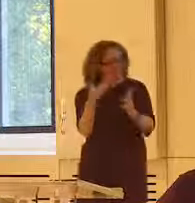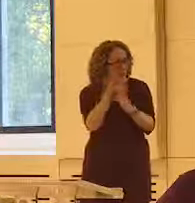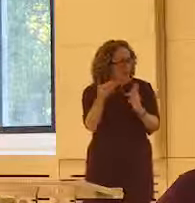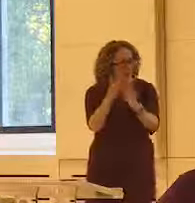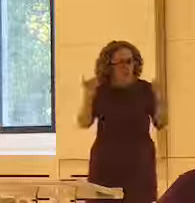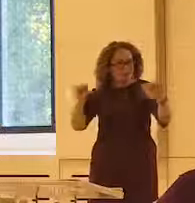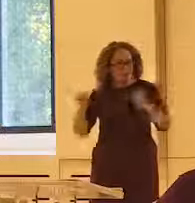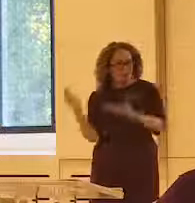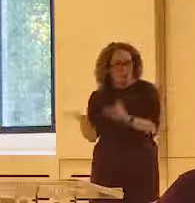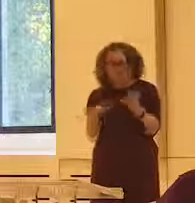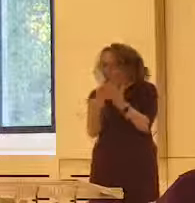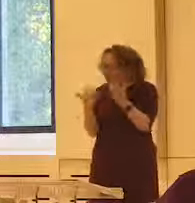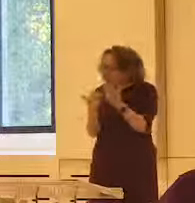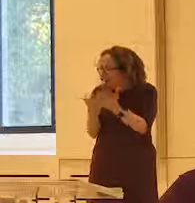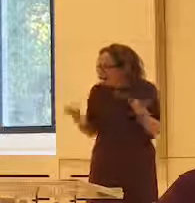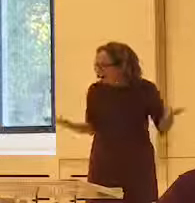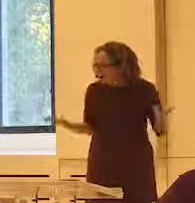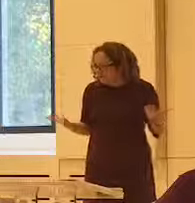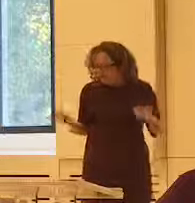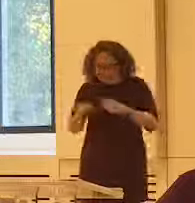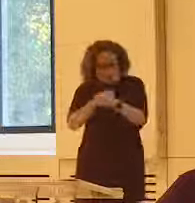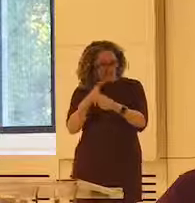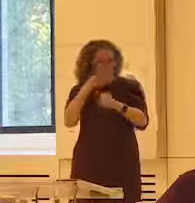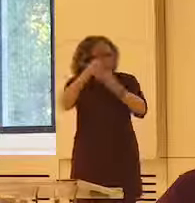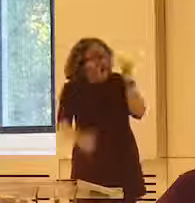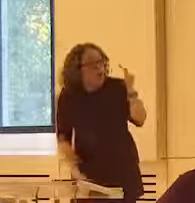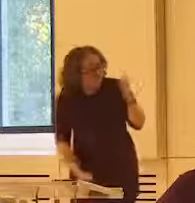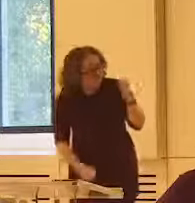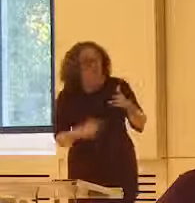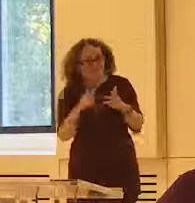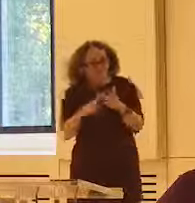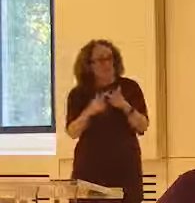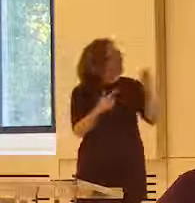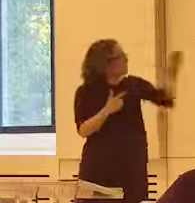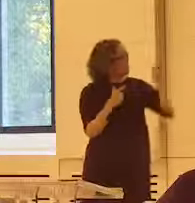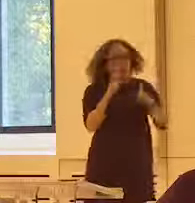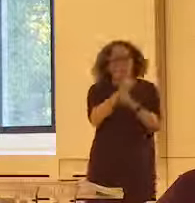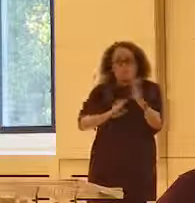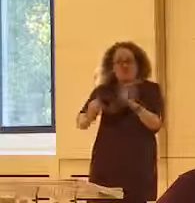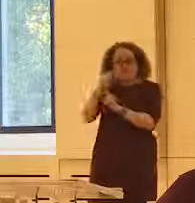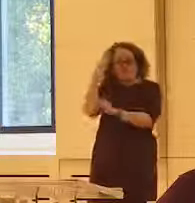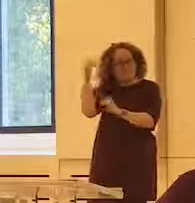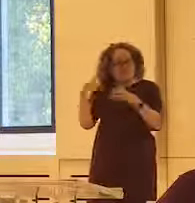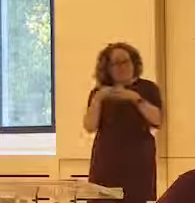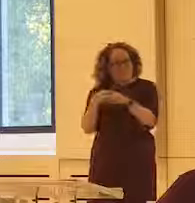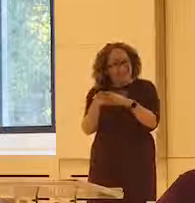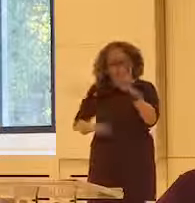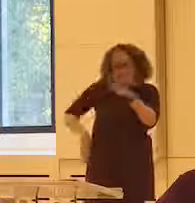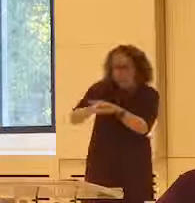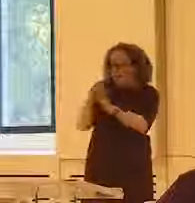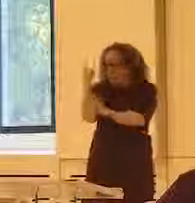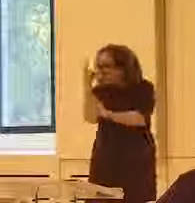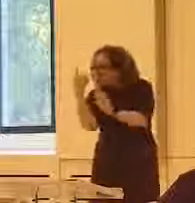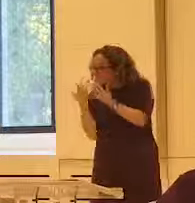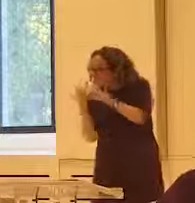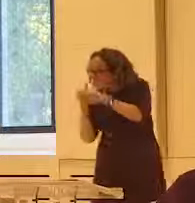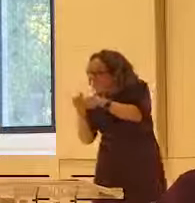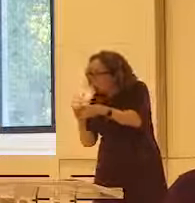phone-based service. But how will deaf people, or text messages, but how will deaf people access that? How would you get access to the